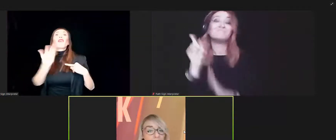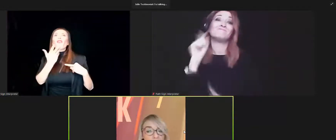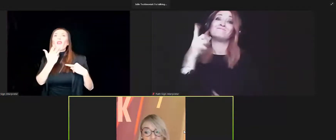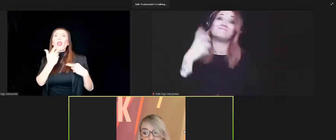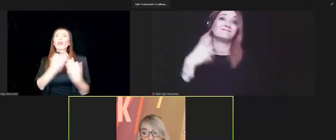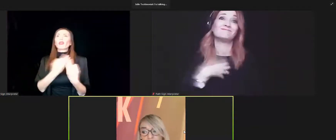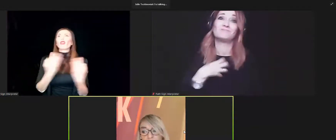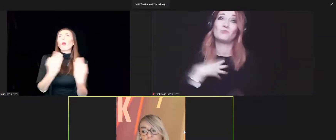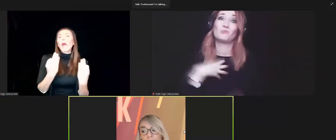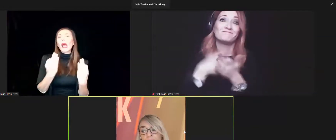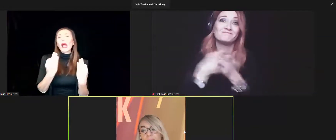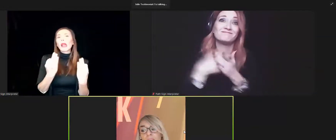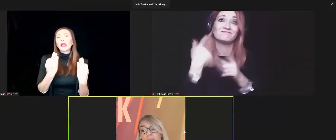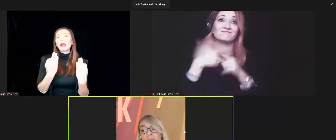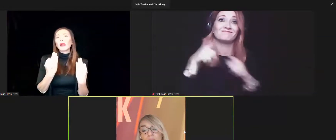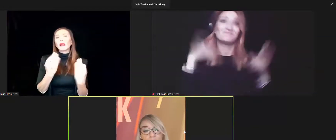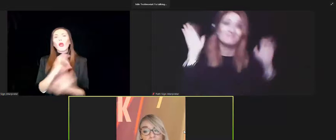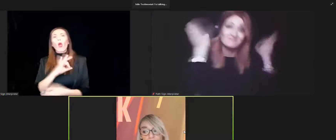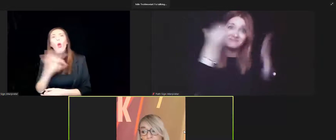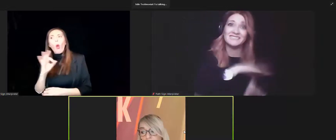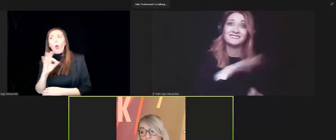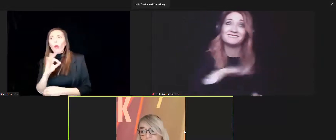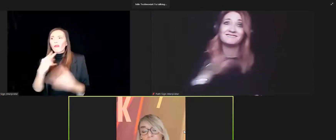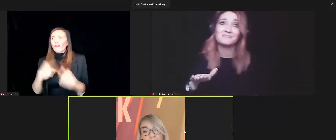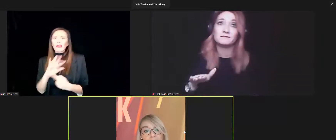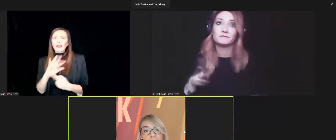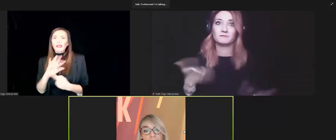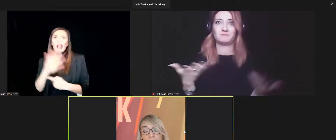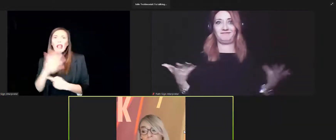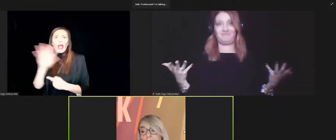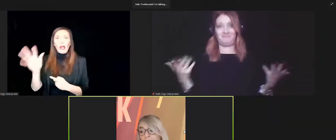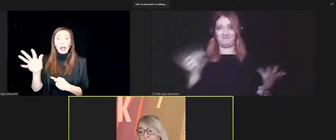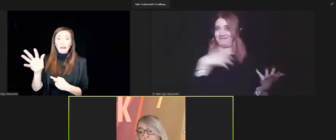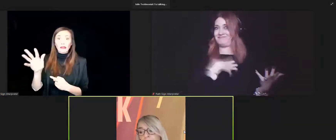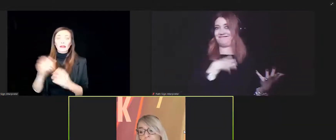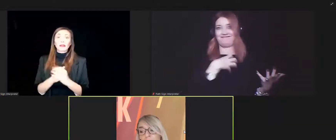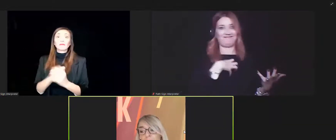If you want to be successful, you have to keep your business alive.